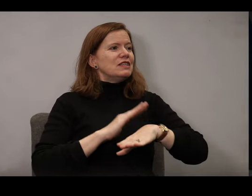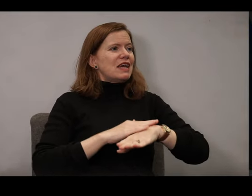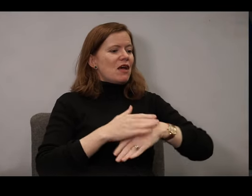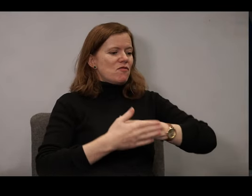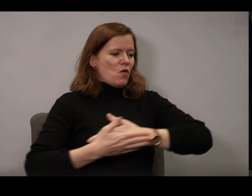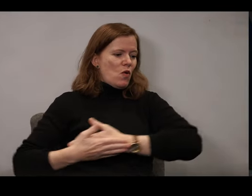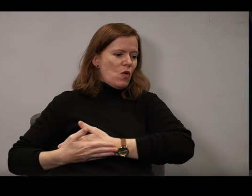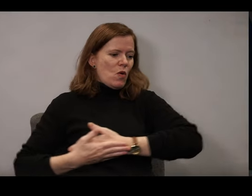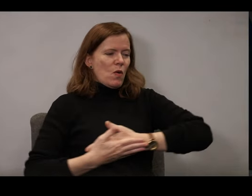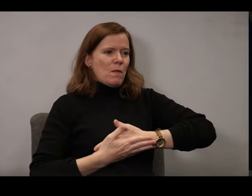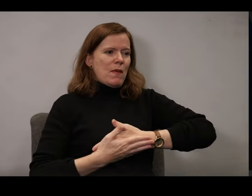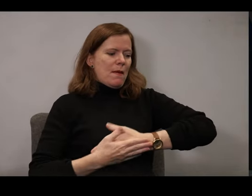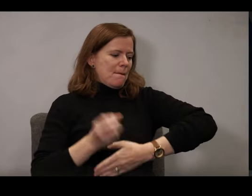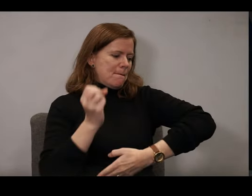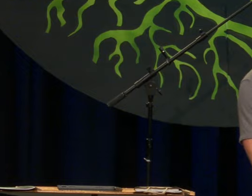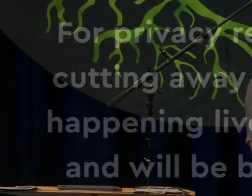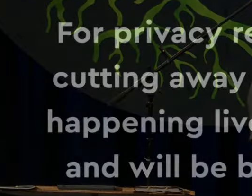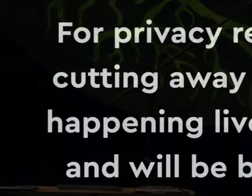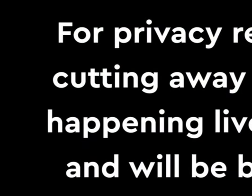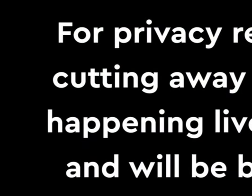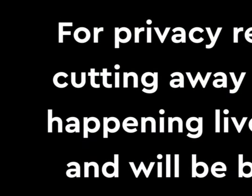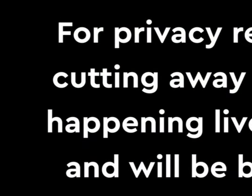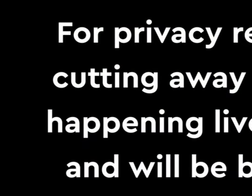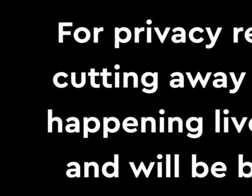the stage and the families that have little.